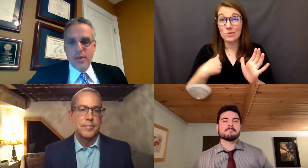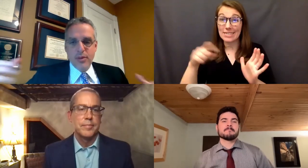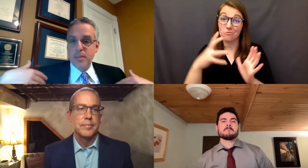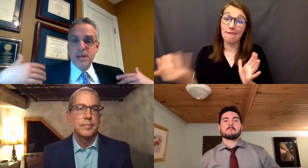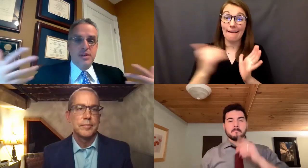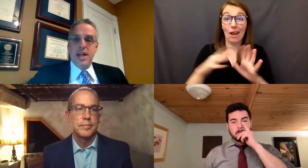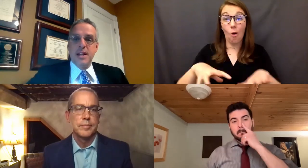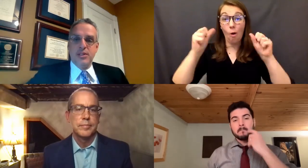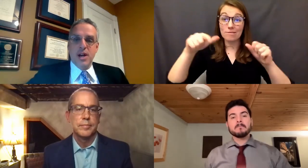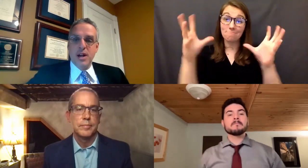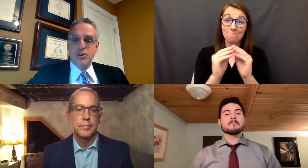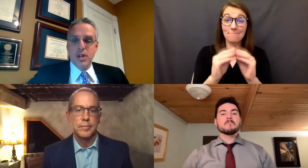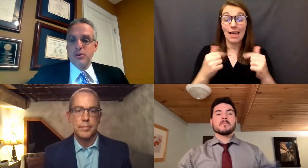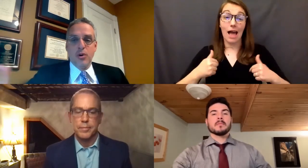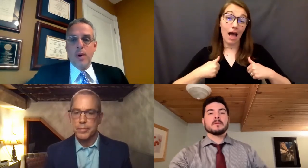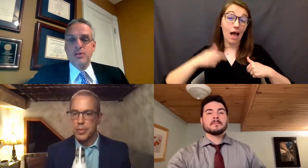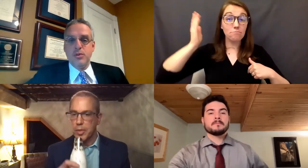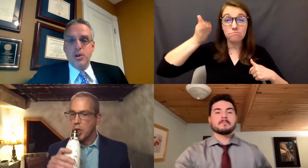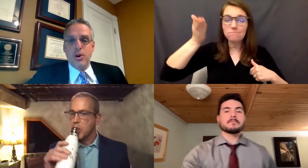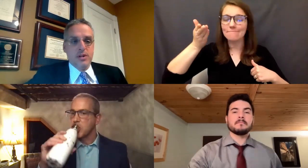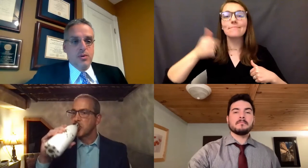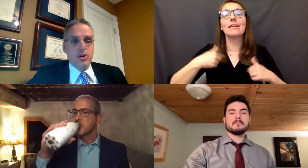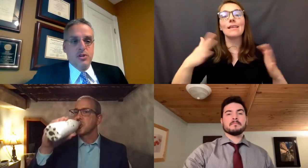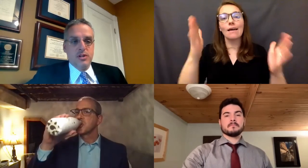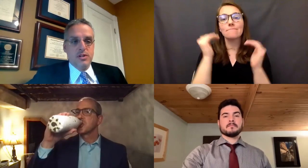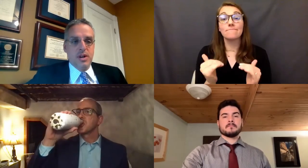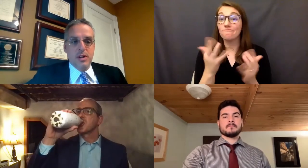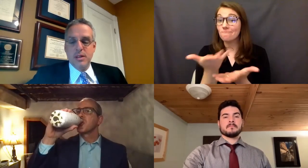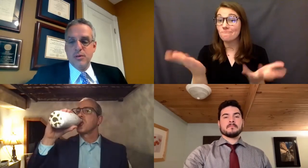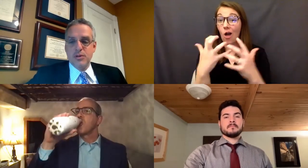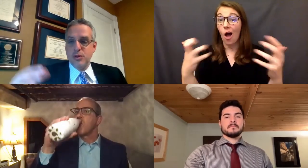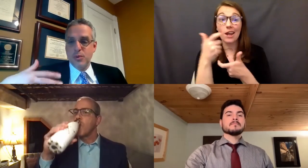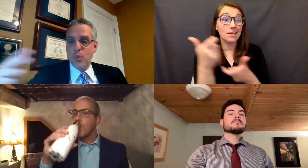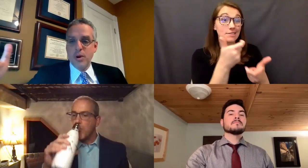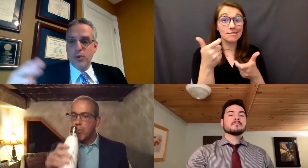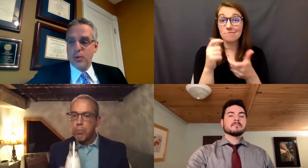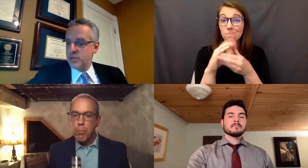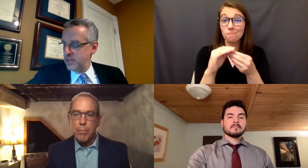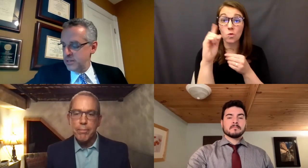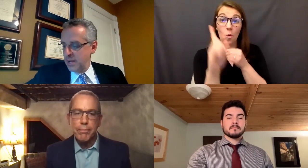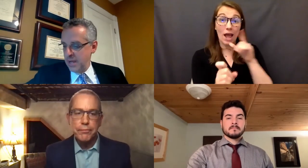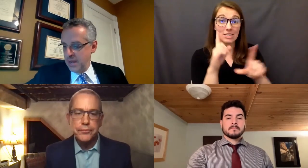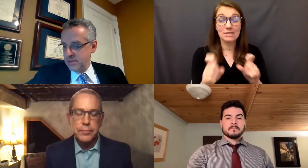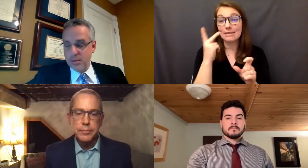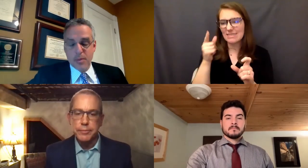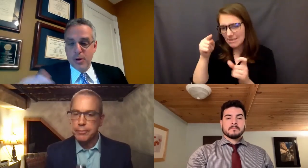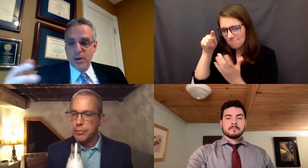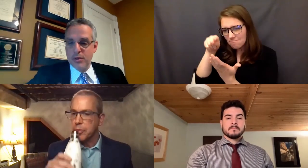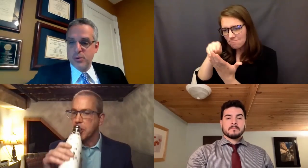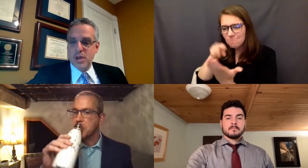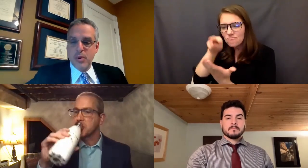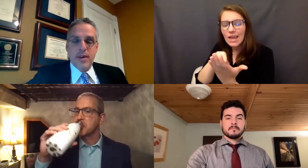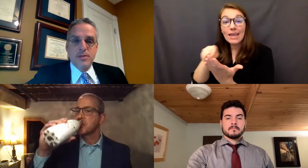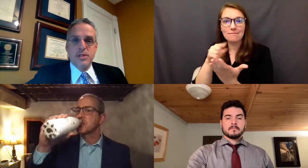So rather than me say anything, I'd actually like to go right to the audience questions. There just are some wonderful questions. Some of them